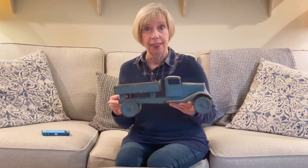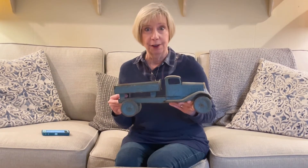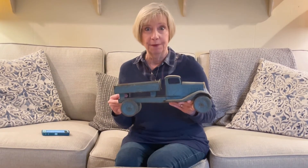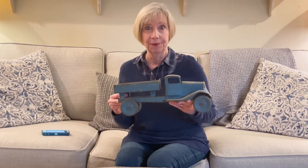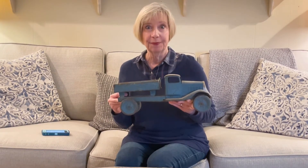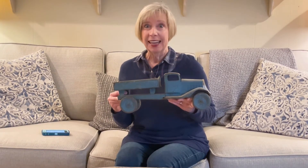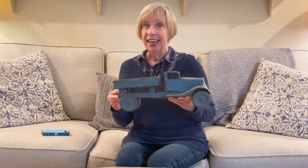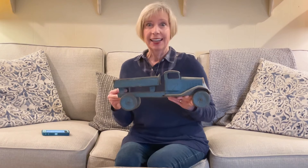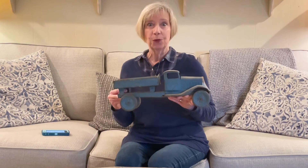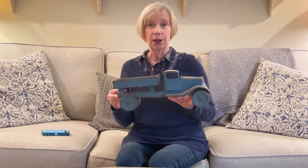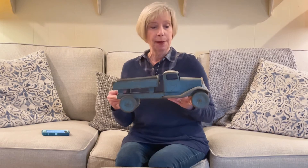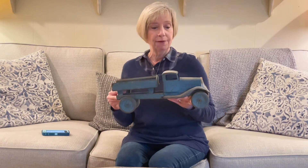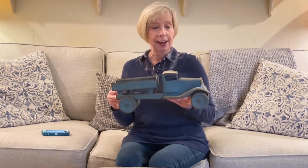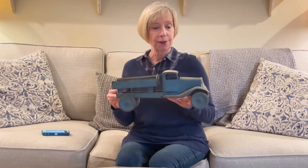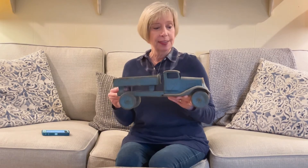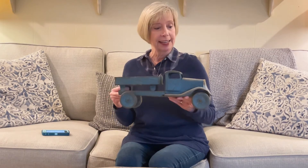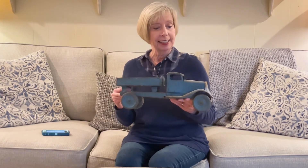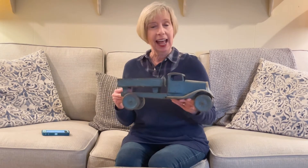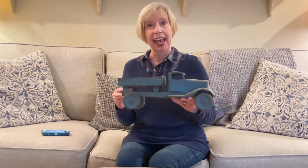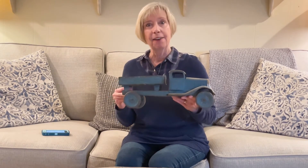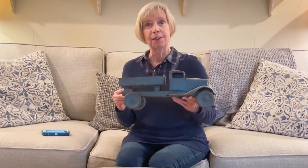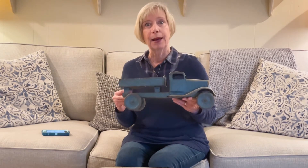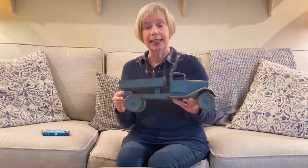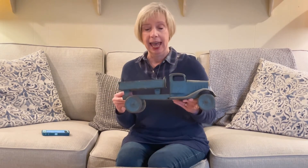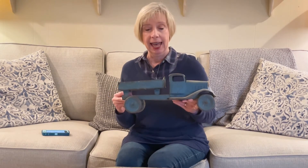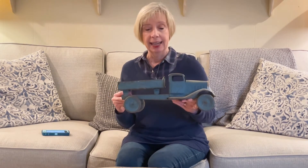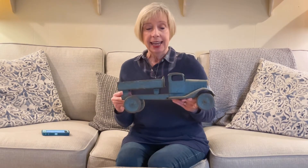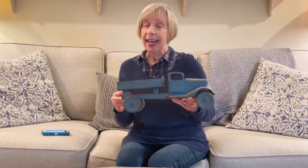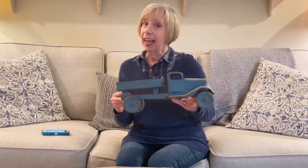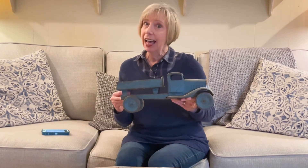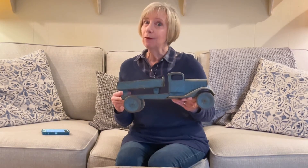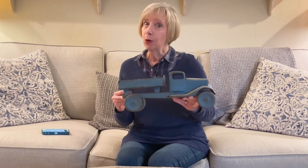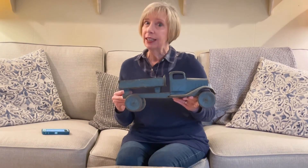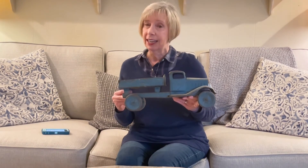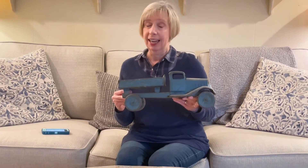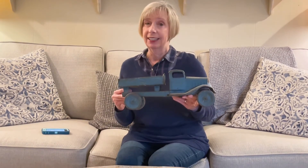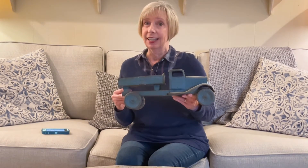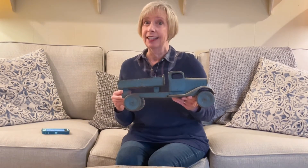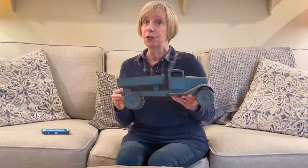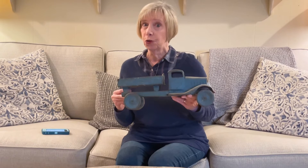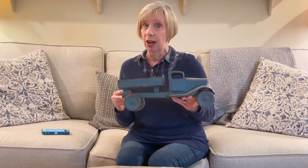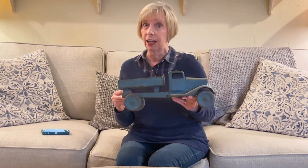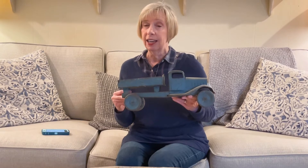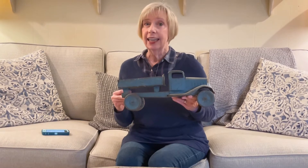father. It's one of my favorite things that I have from my dad, and I'm going to guess that this truck